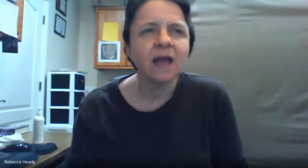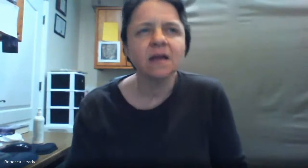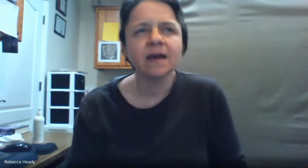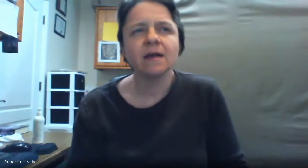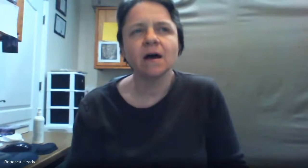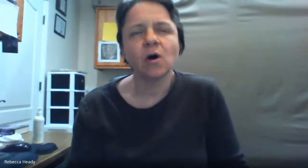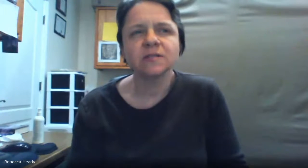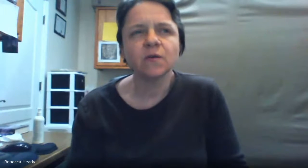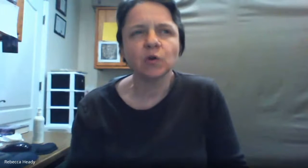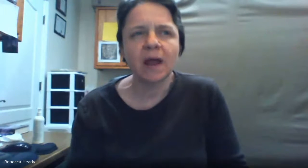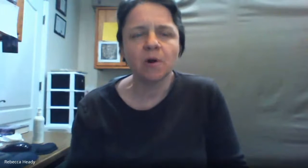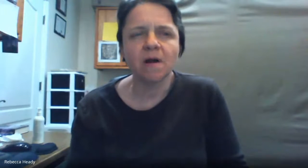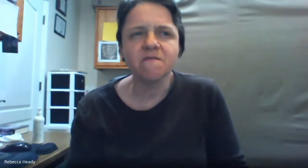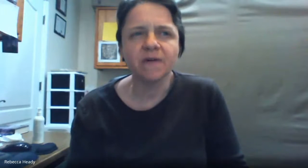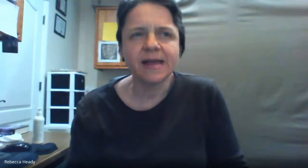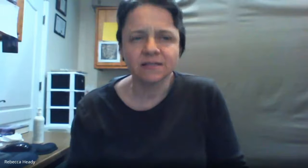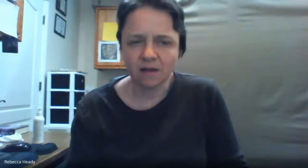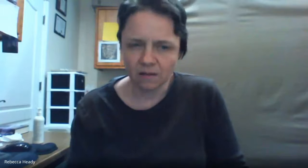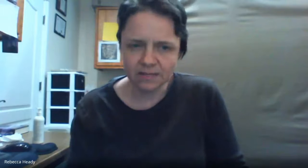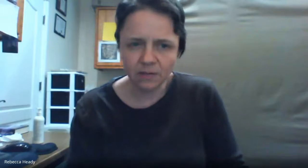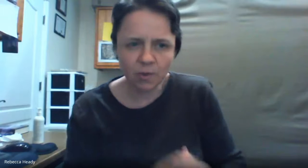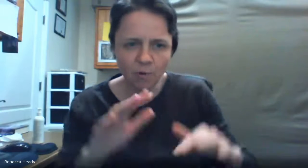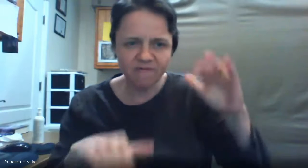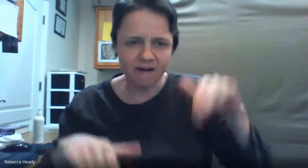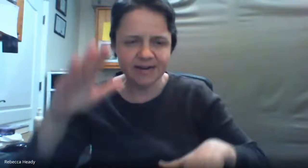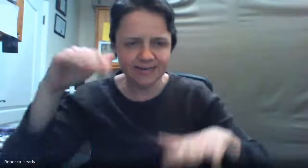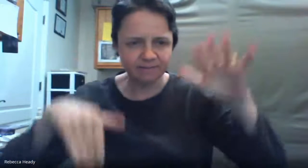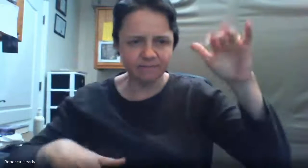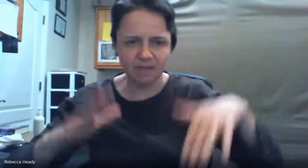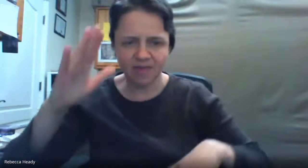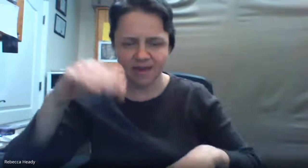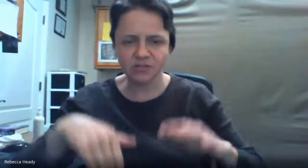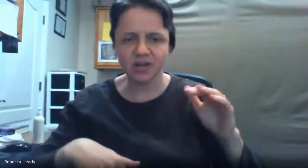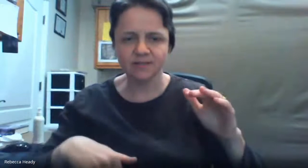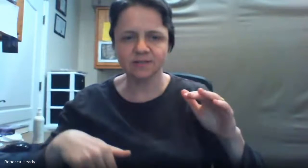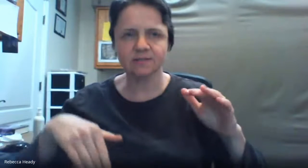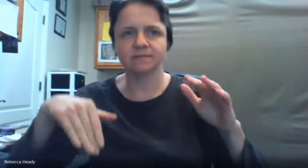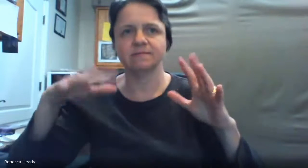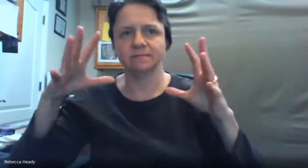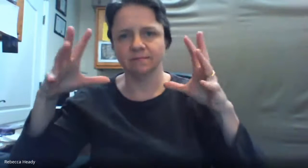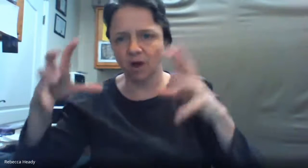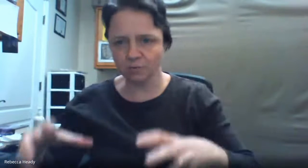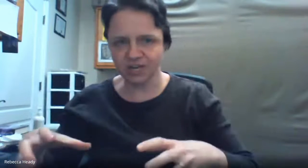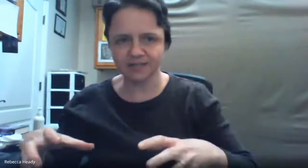And also the grammar of ASL is a little bit more varied than just